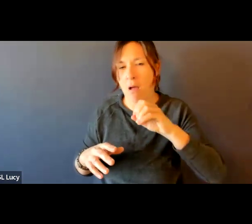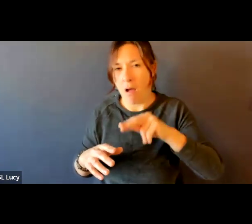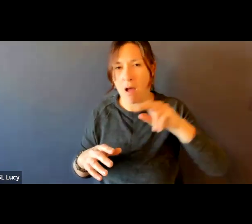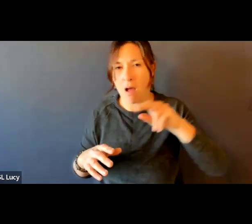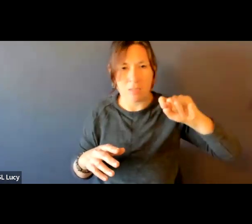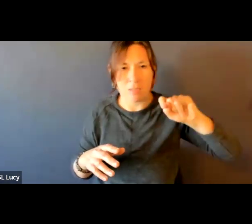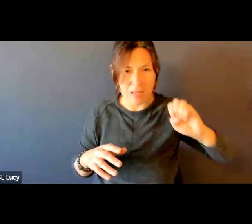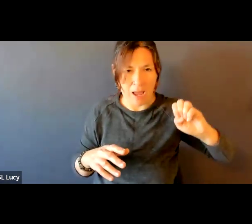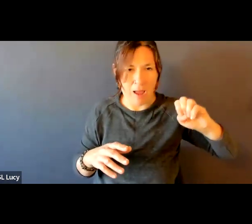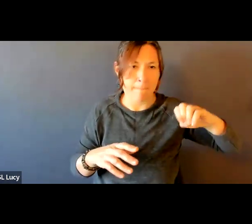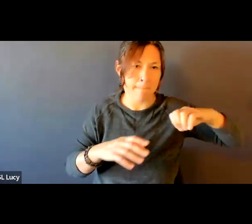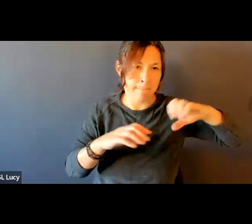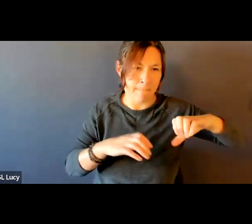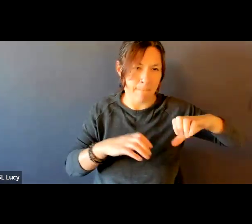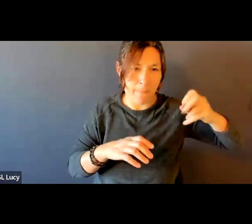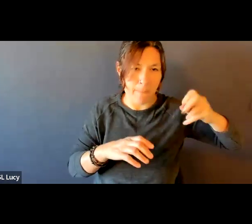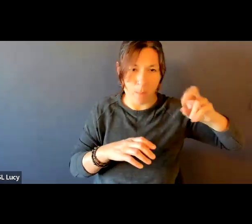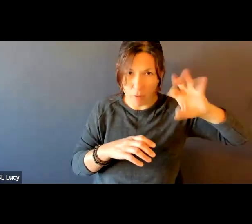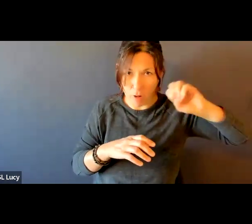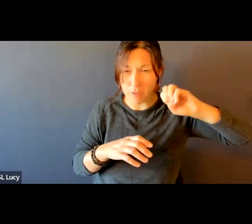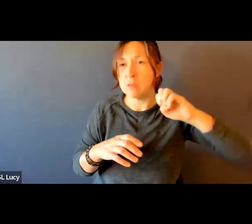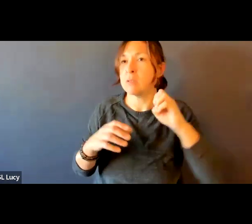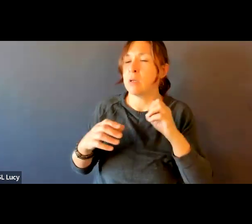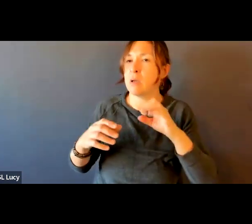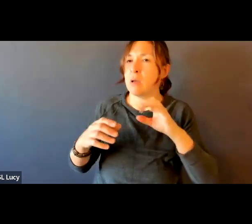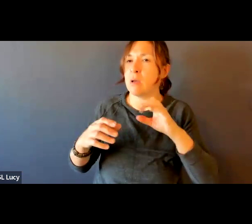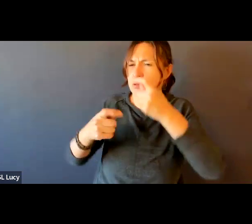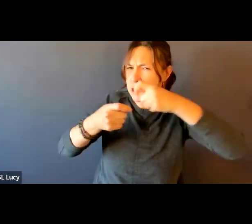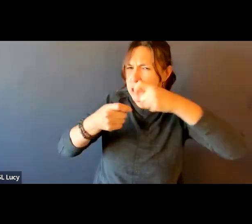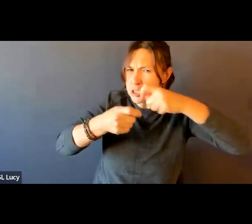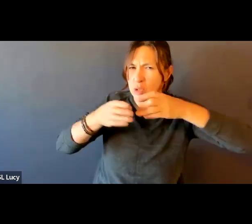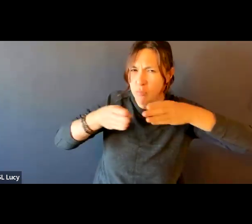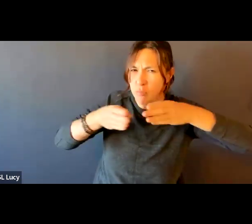make operational and routing adjustments each week to improve